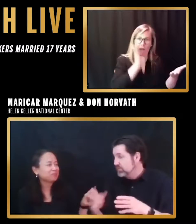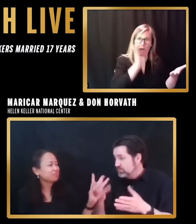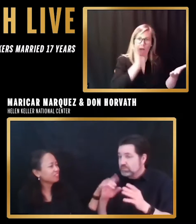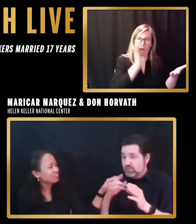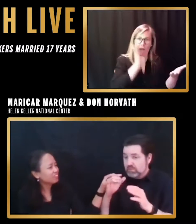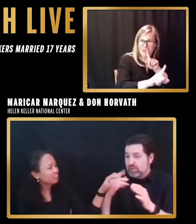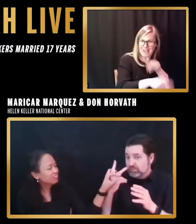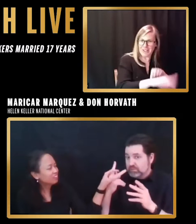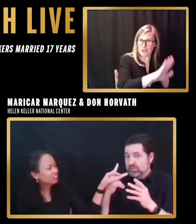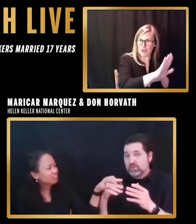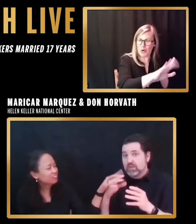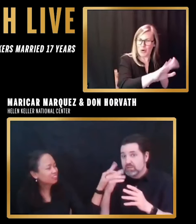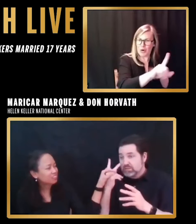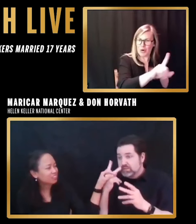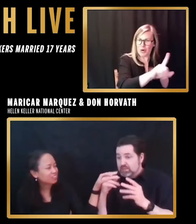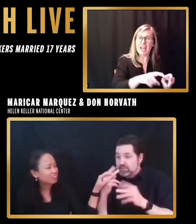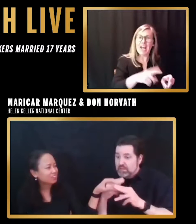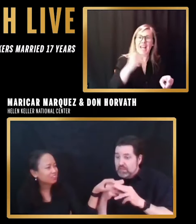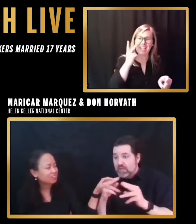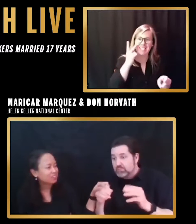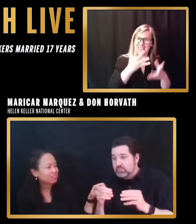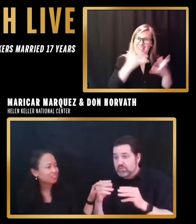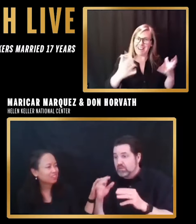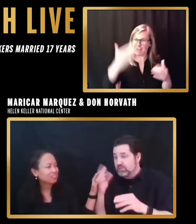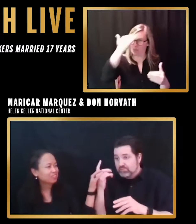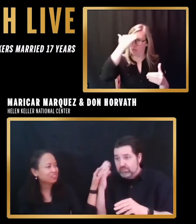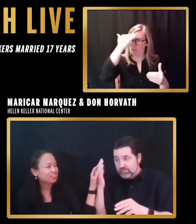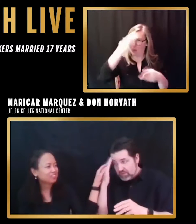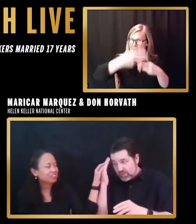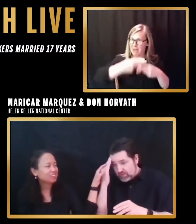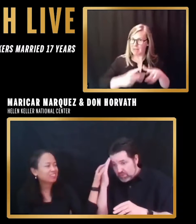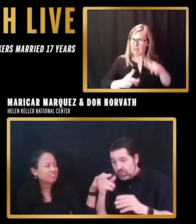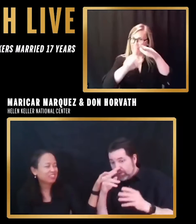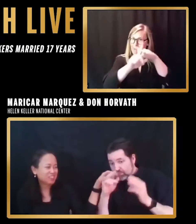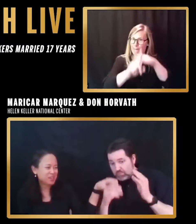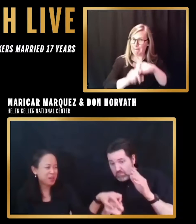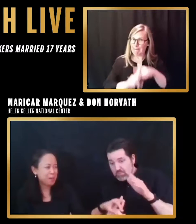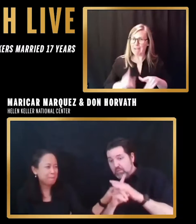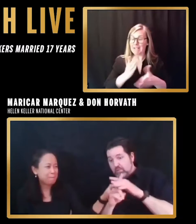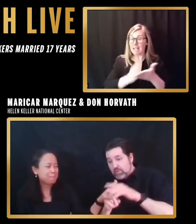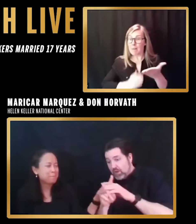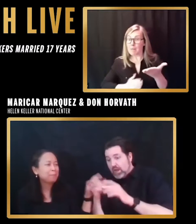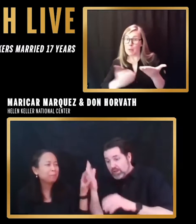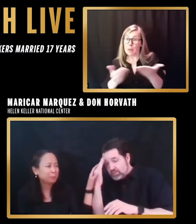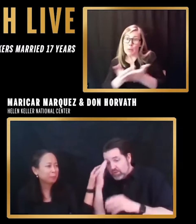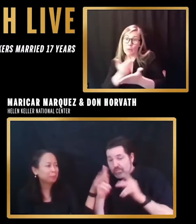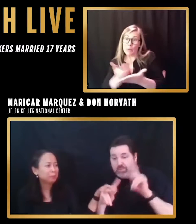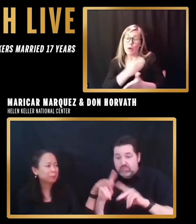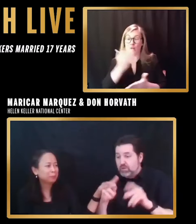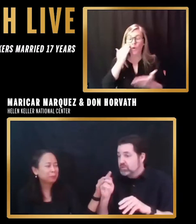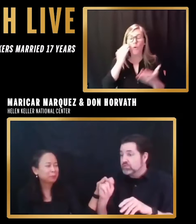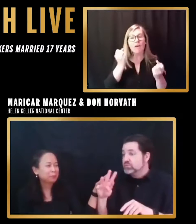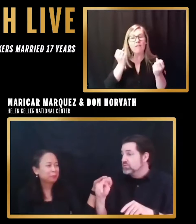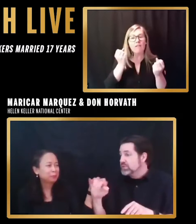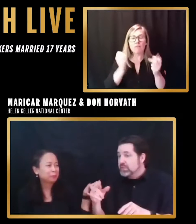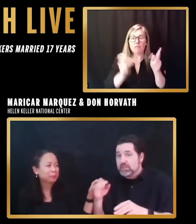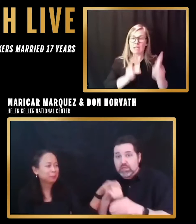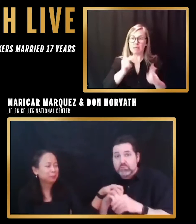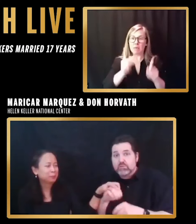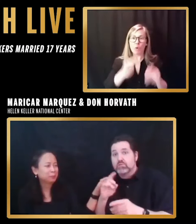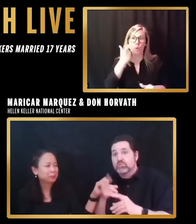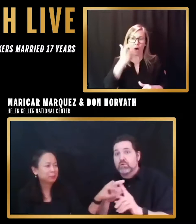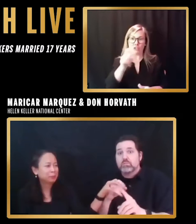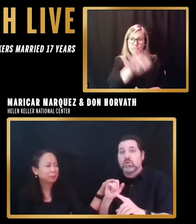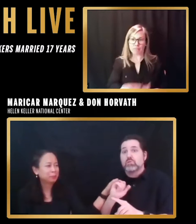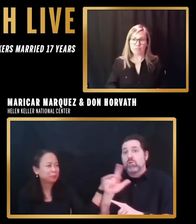see a lot of familiar names popping up and some that aren't. So, I also know we've had people tuning in from all over the place. So I'd love to know